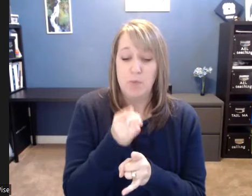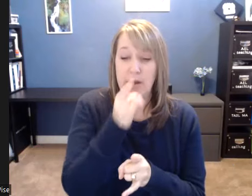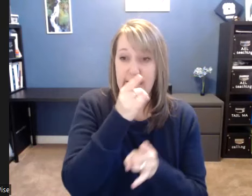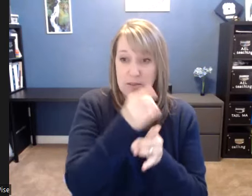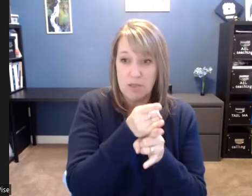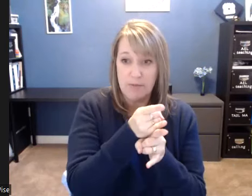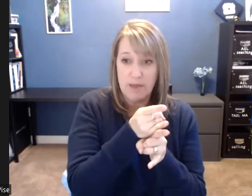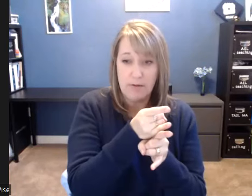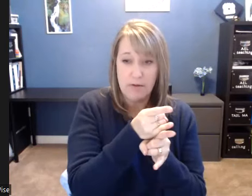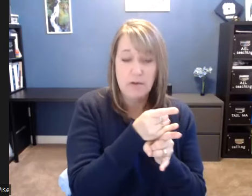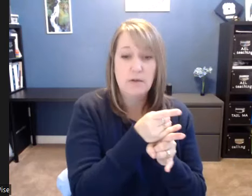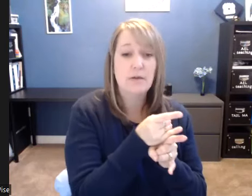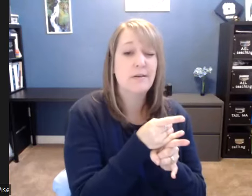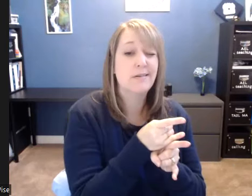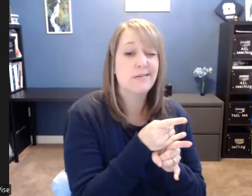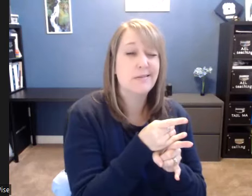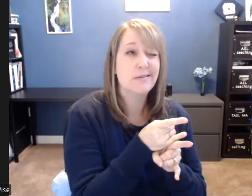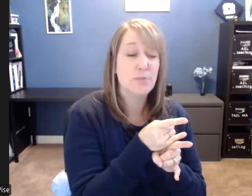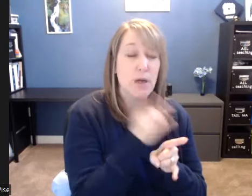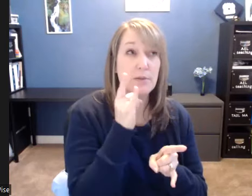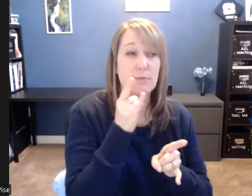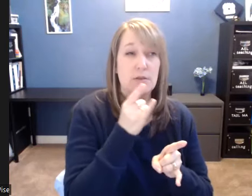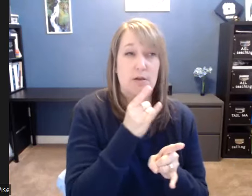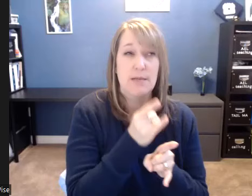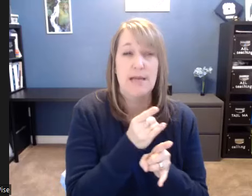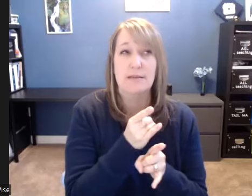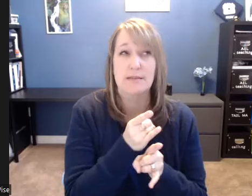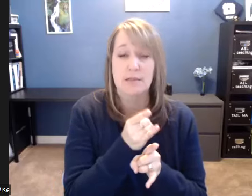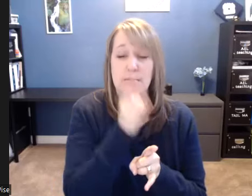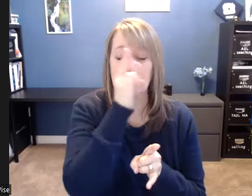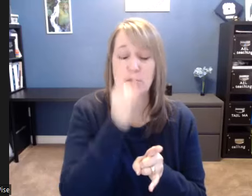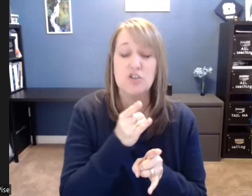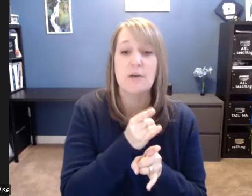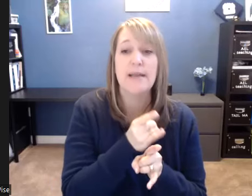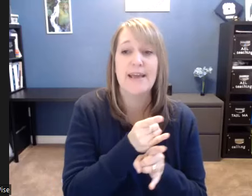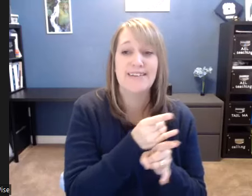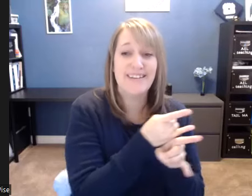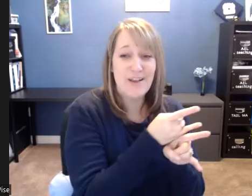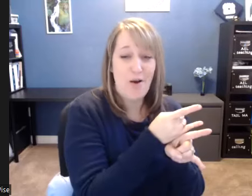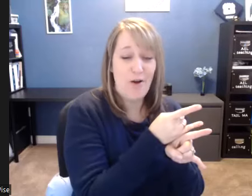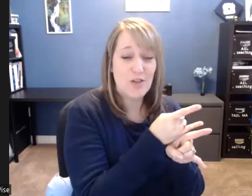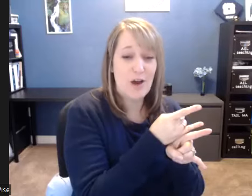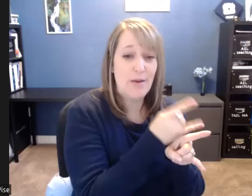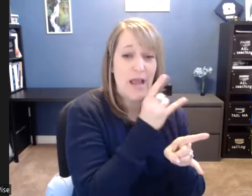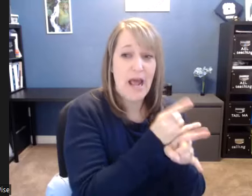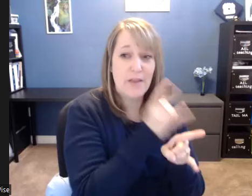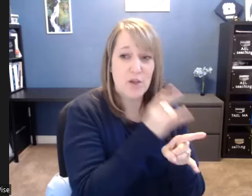One hand on top of the other. Probably should be your dominant hand because that's gonna move. Put your dominant hand on top and then you